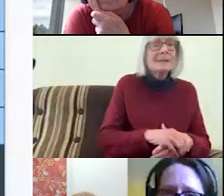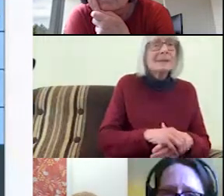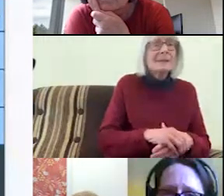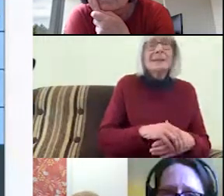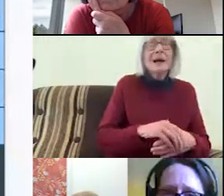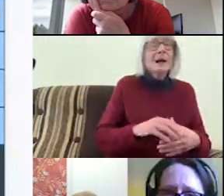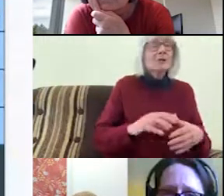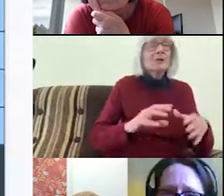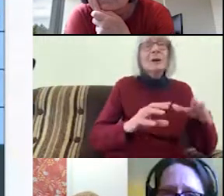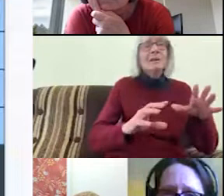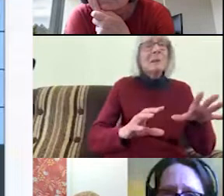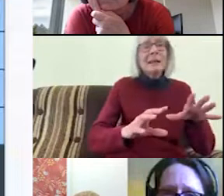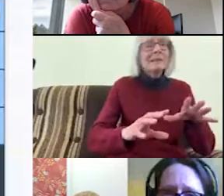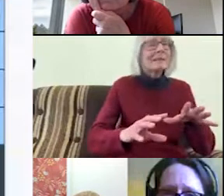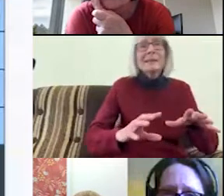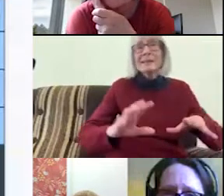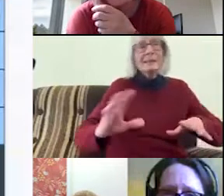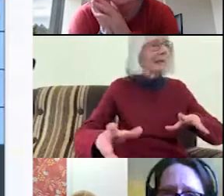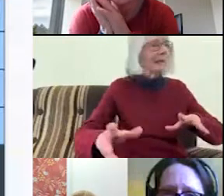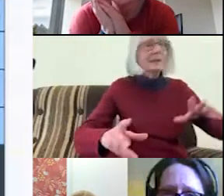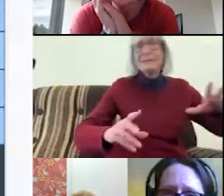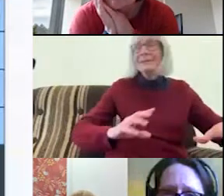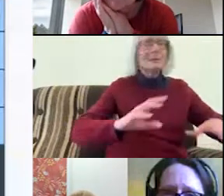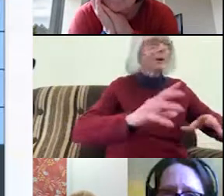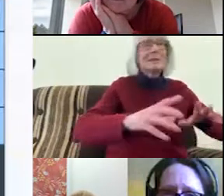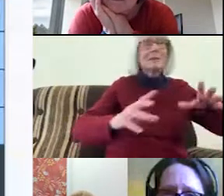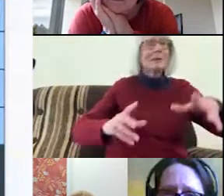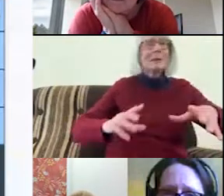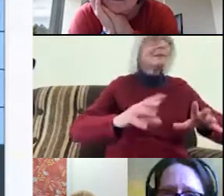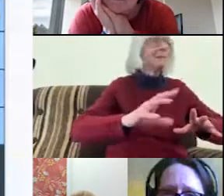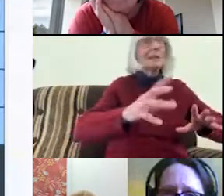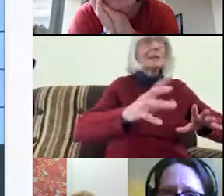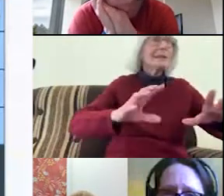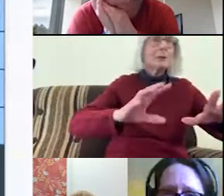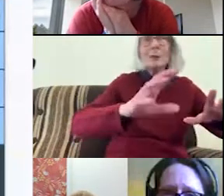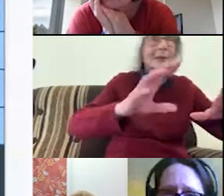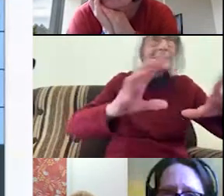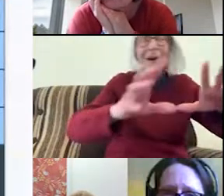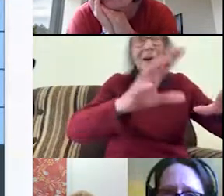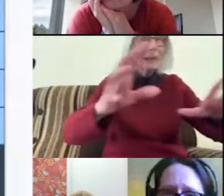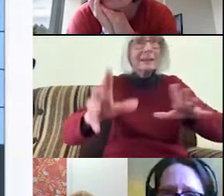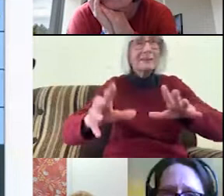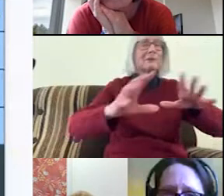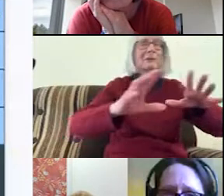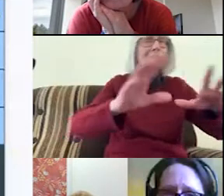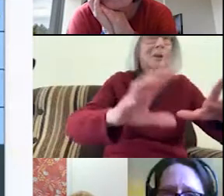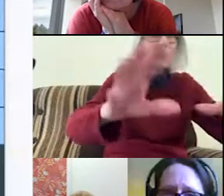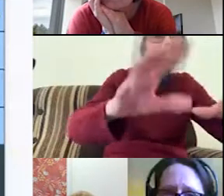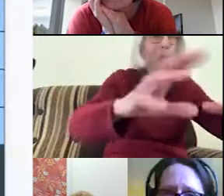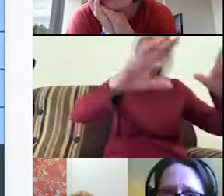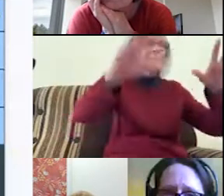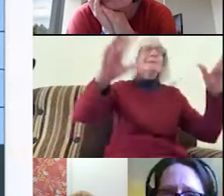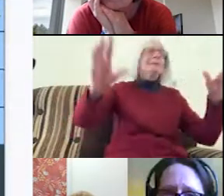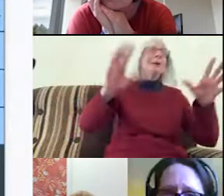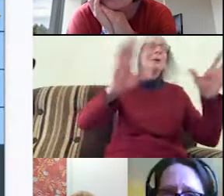session recently, trying to balance things and having, you know, different things happening, and then looking to the iPad there where I'm filming on